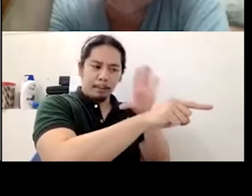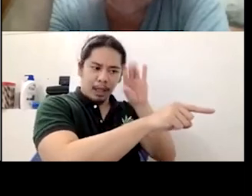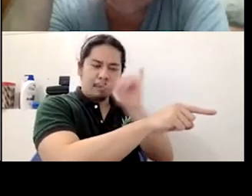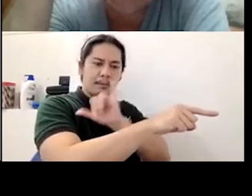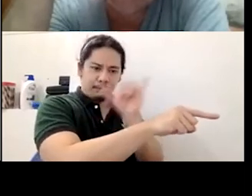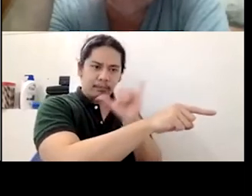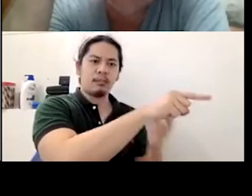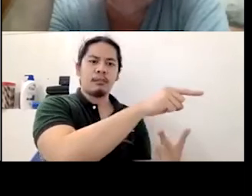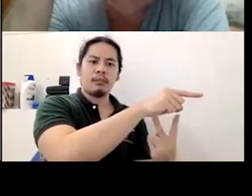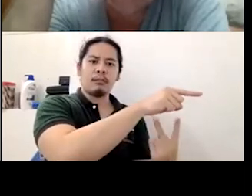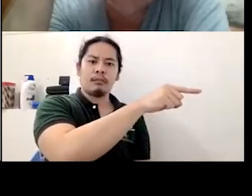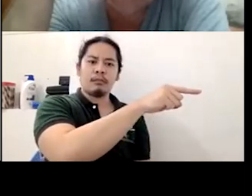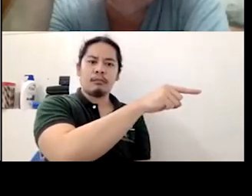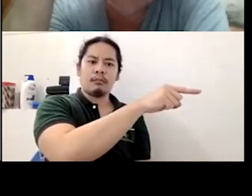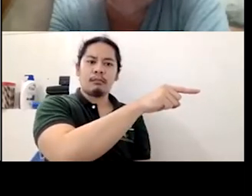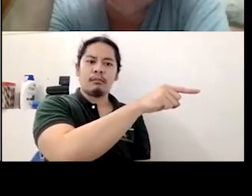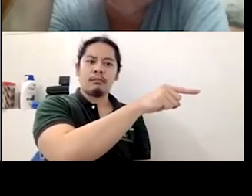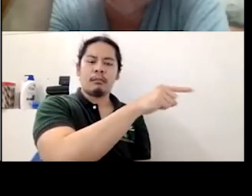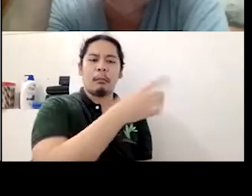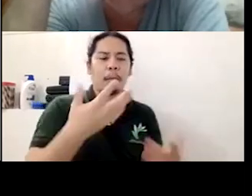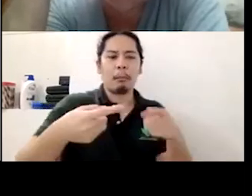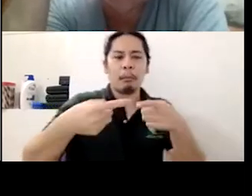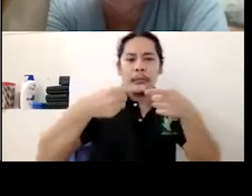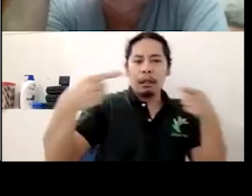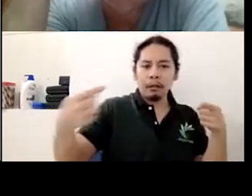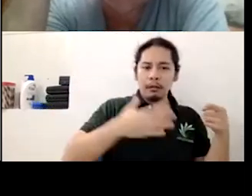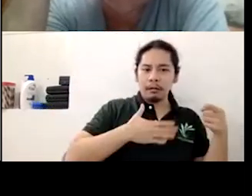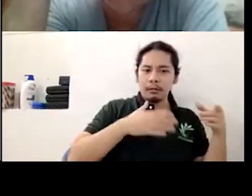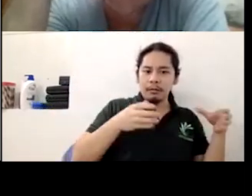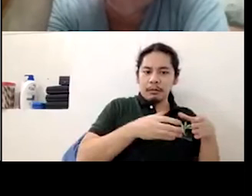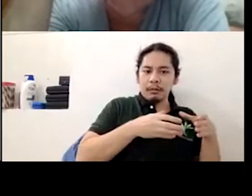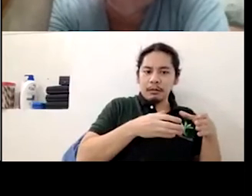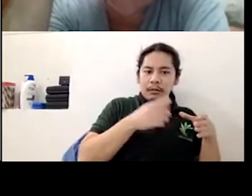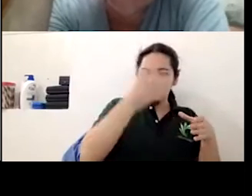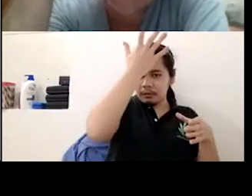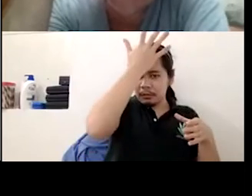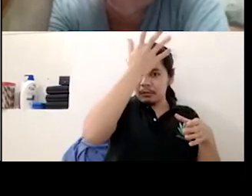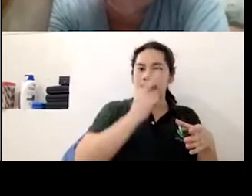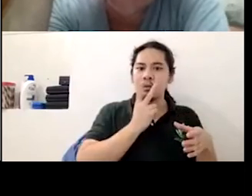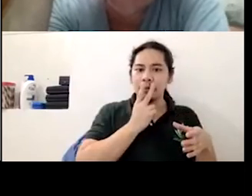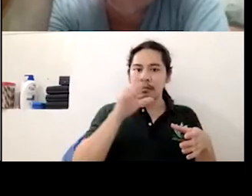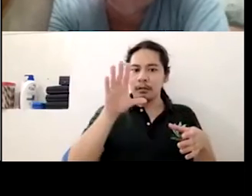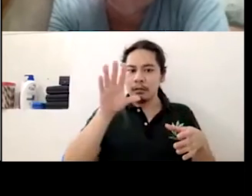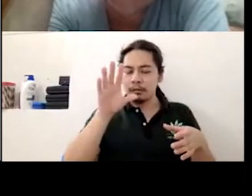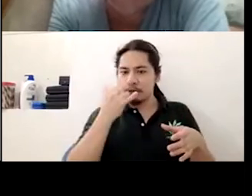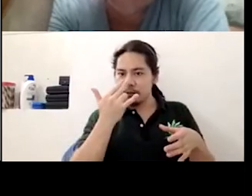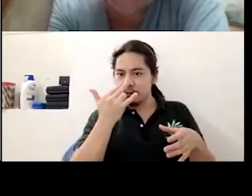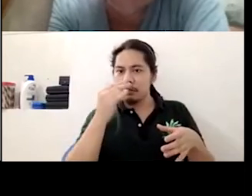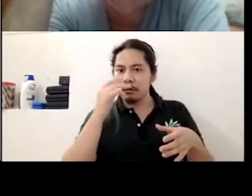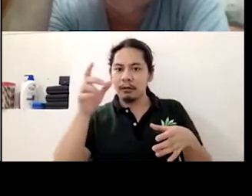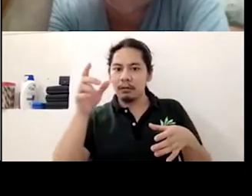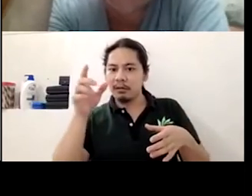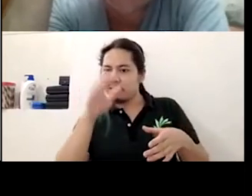then where it's downward, upward, then it would be somewhere